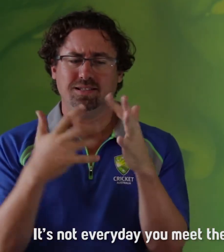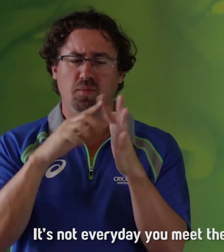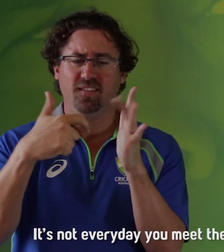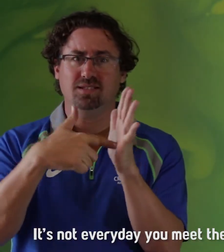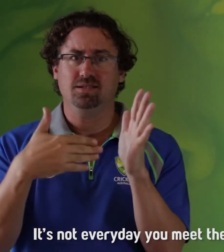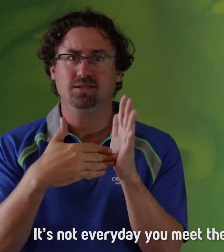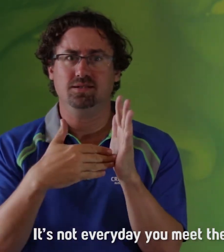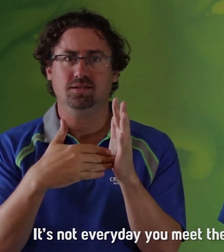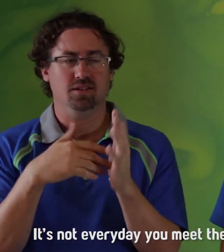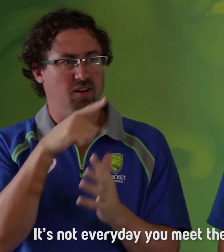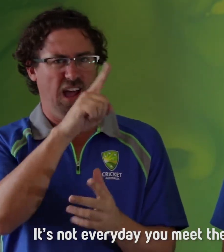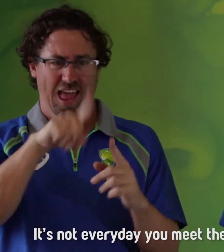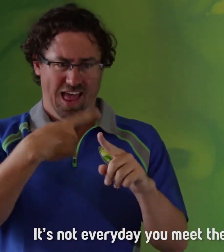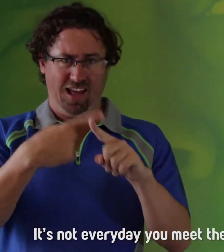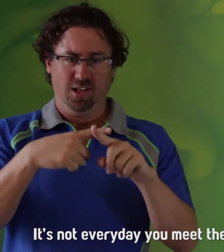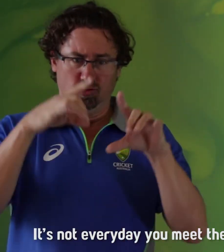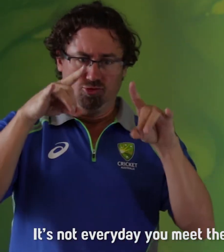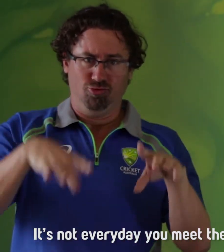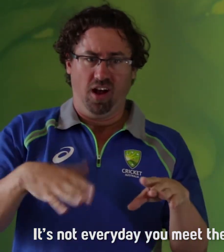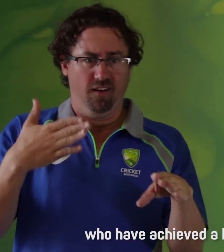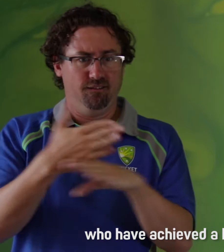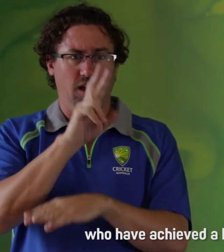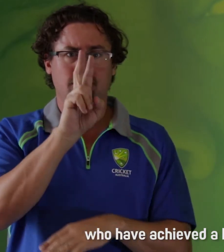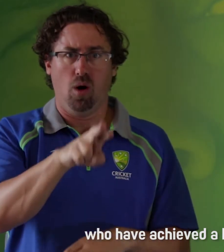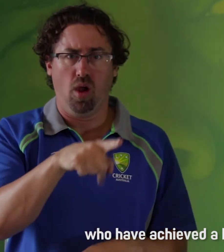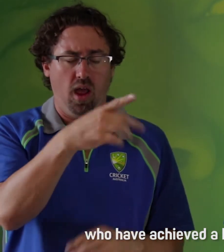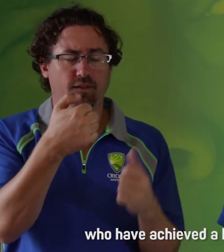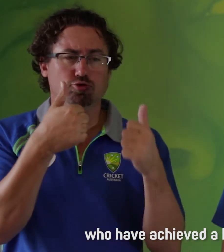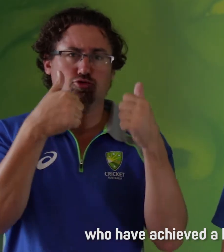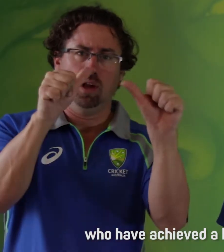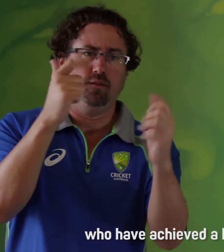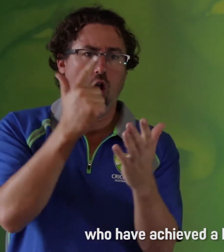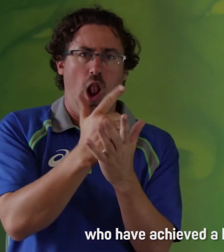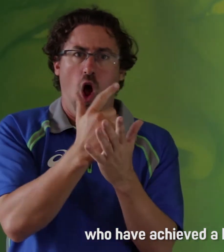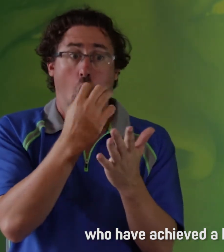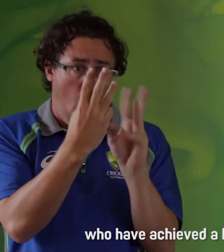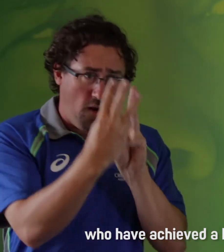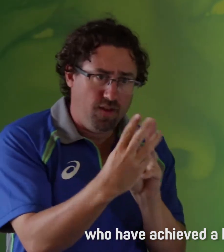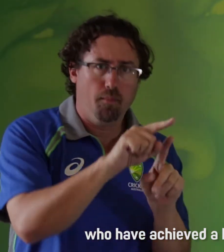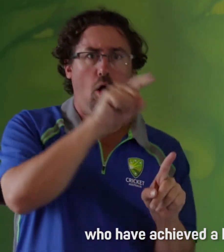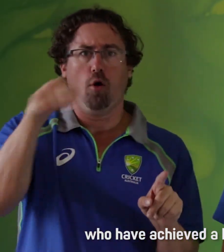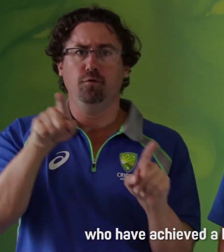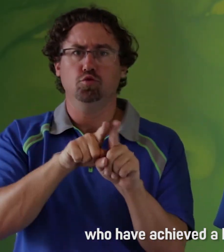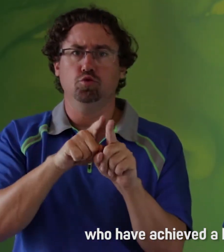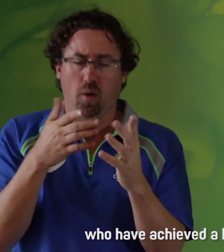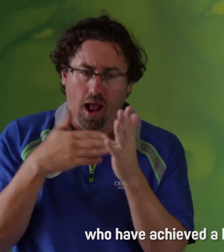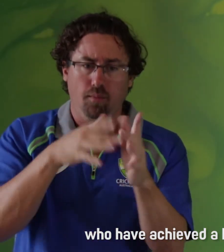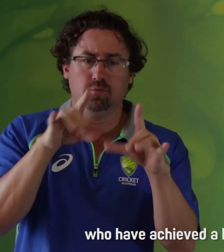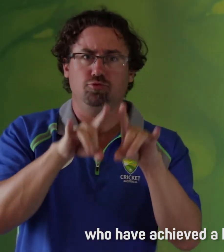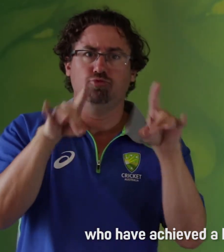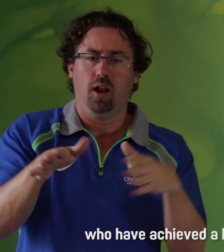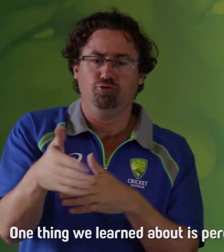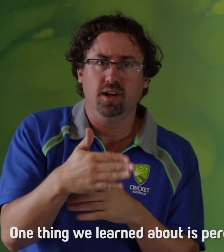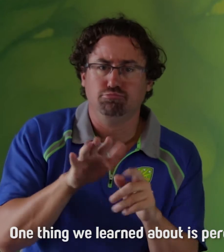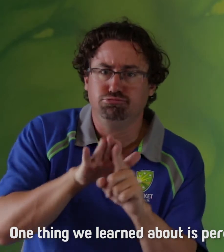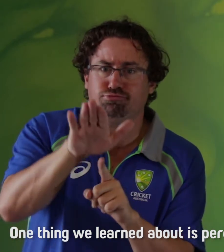an Australian cricket player who has achieved a lot for Australian cricket. The one thing that we learned about